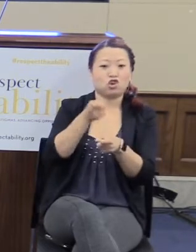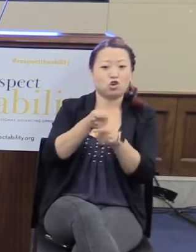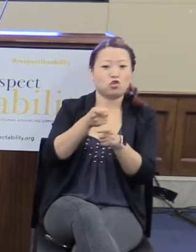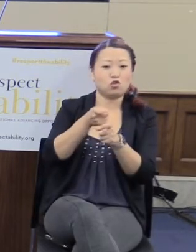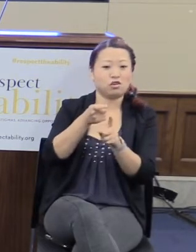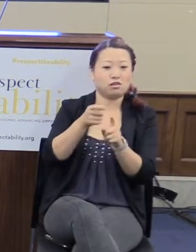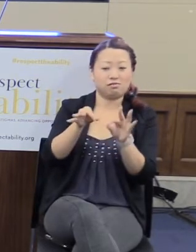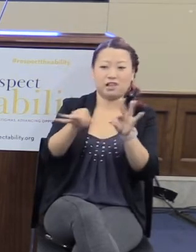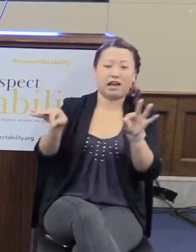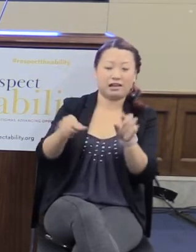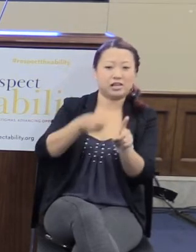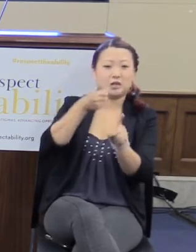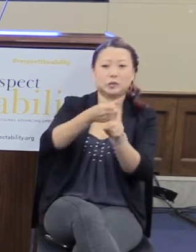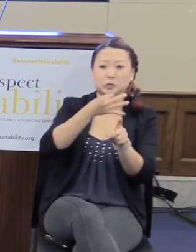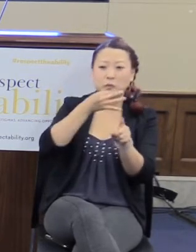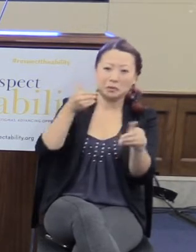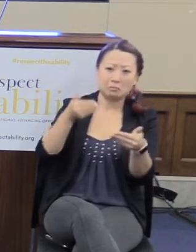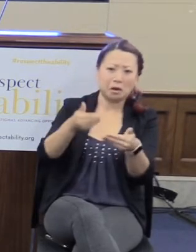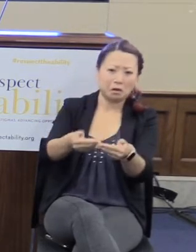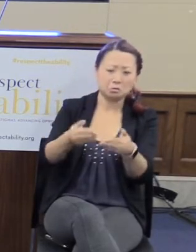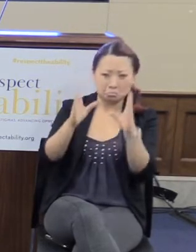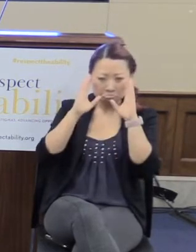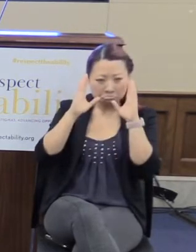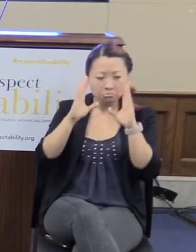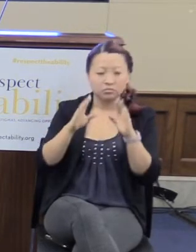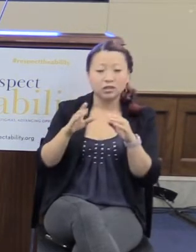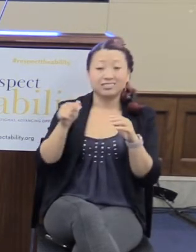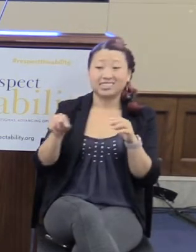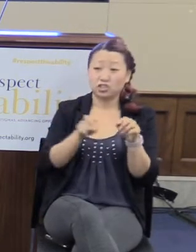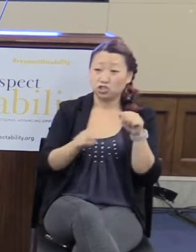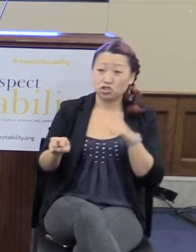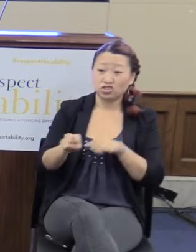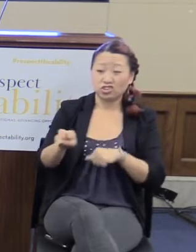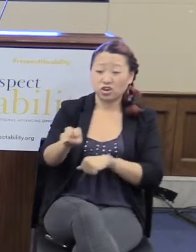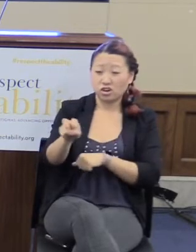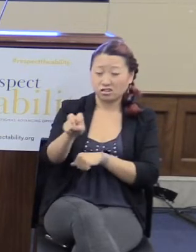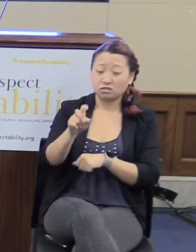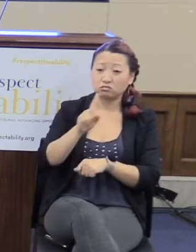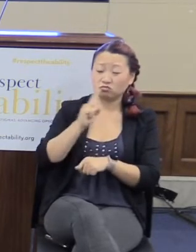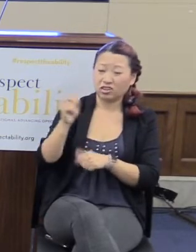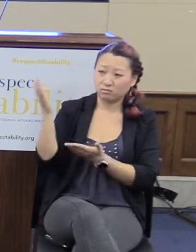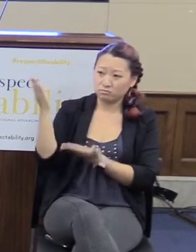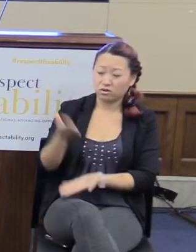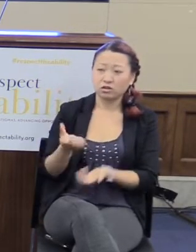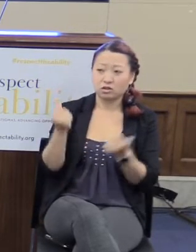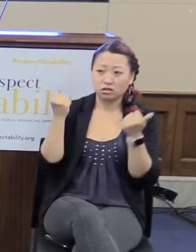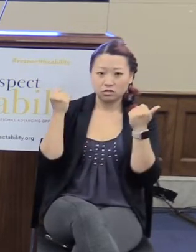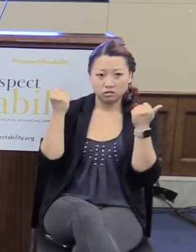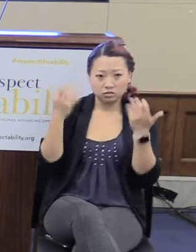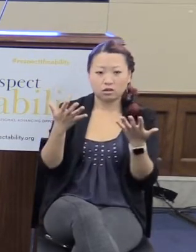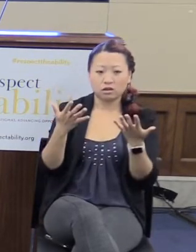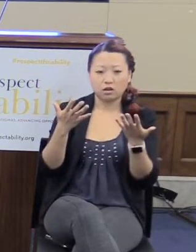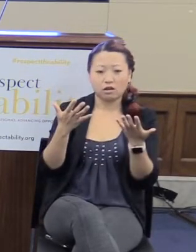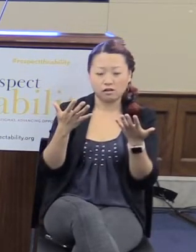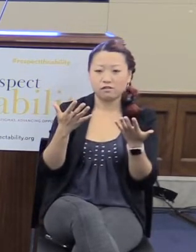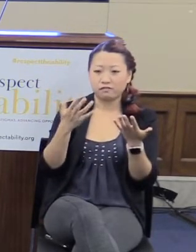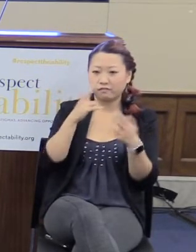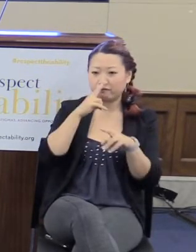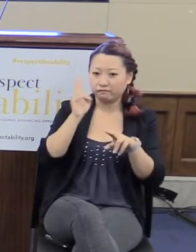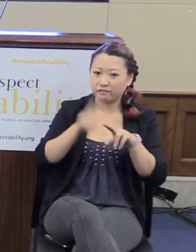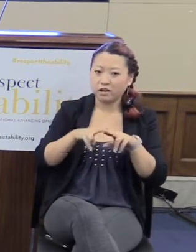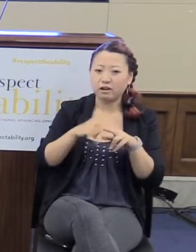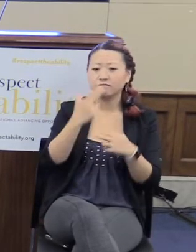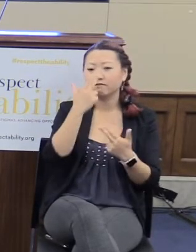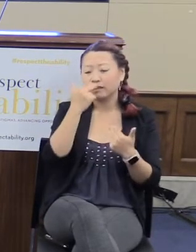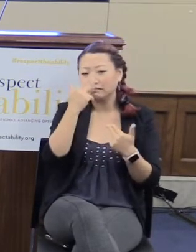attentive. But this journey has also brought a lot of, has been also very funny, have brought a